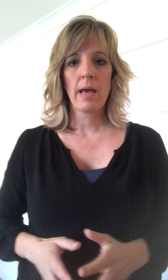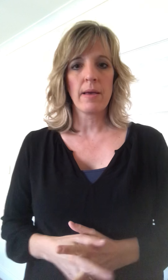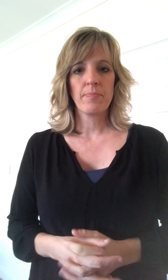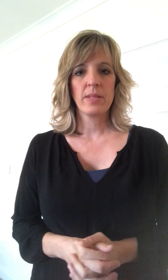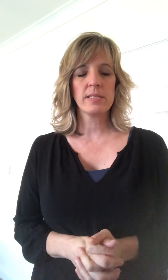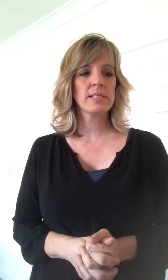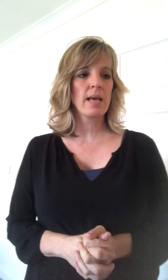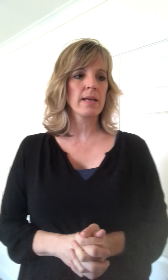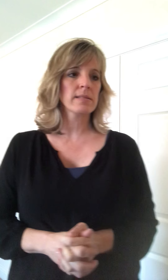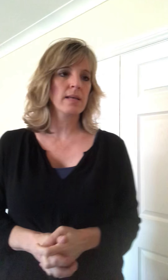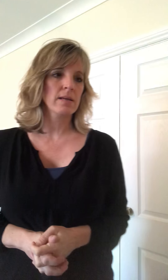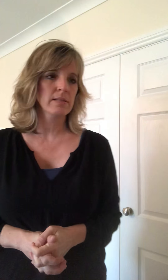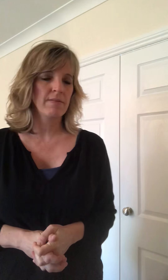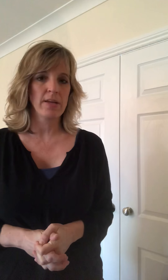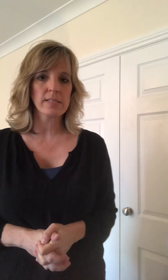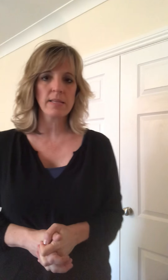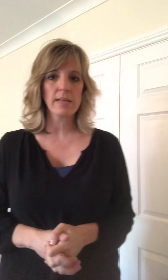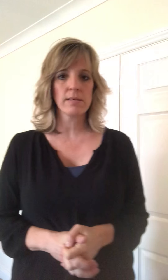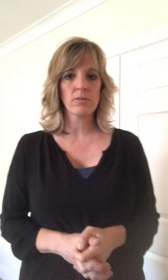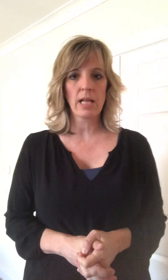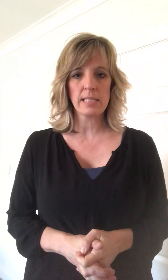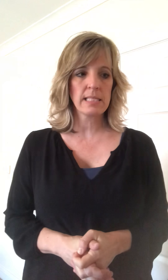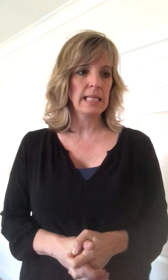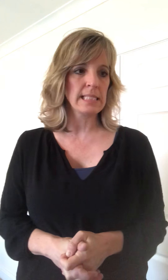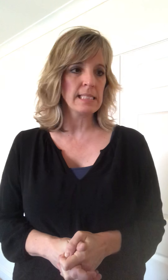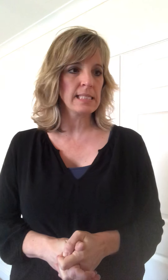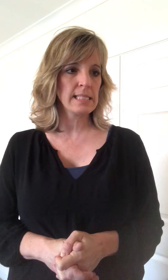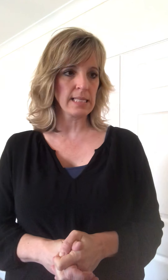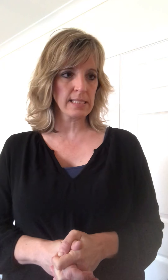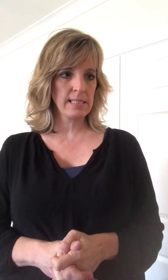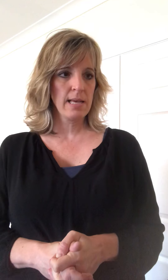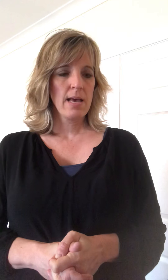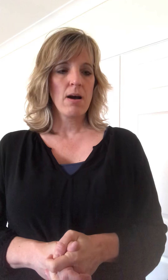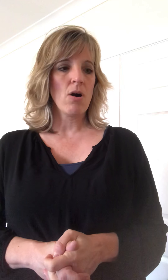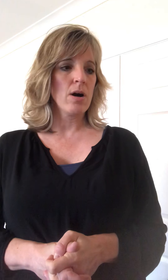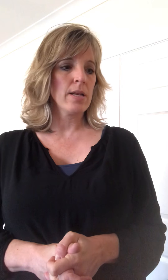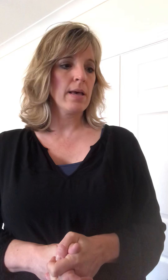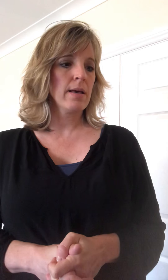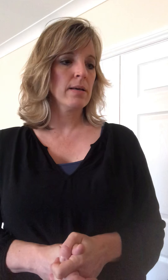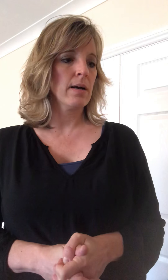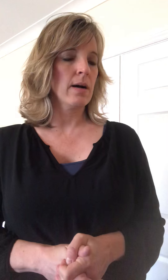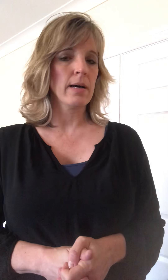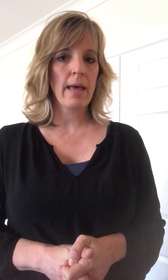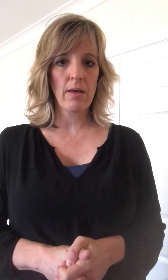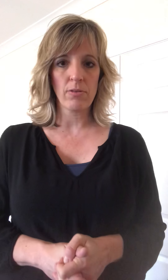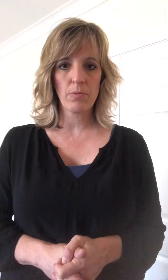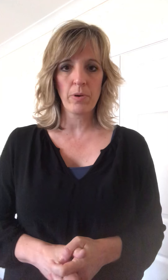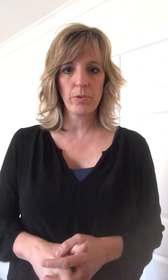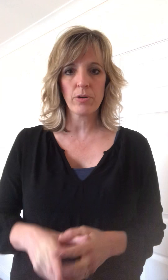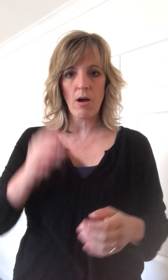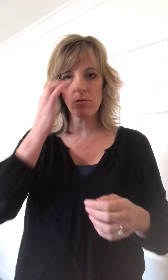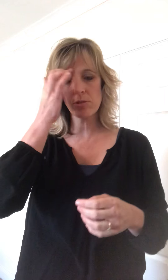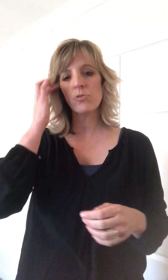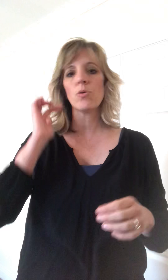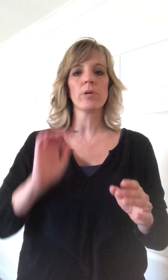Okay, this is ASL, Advanced ASL class, lesson 6 on health. But we are also going